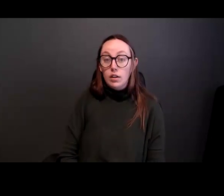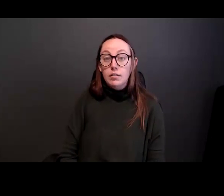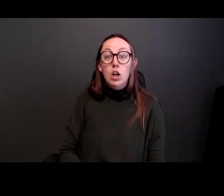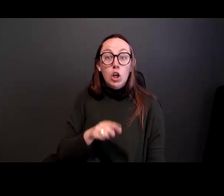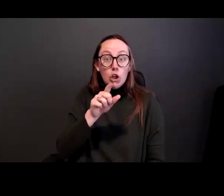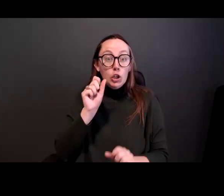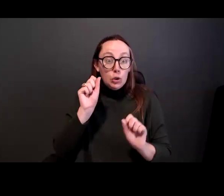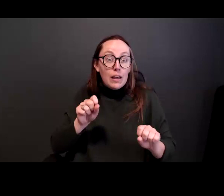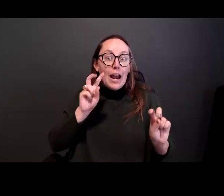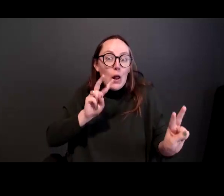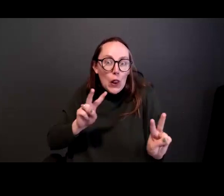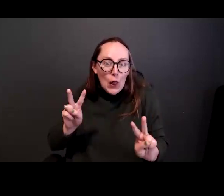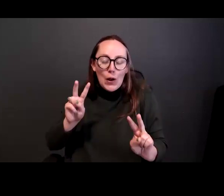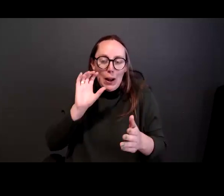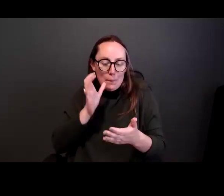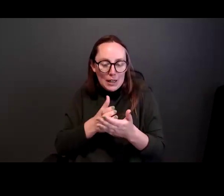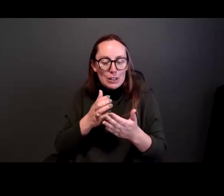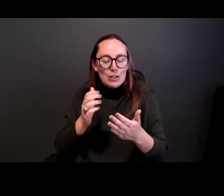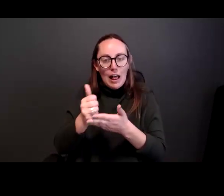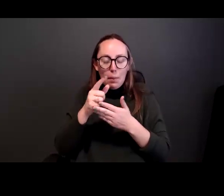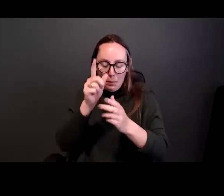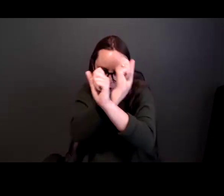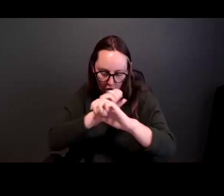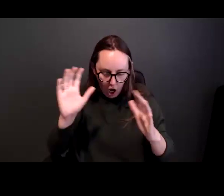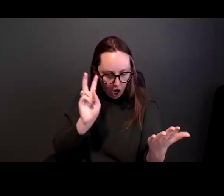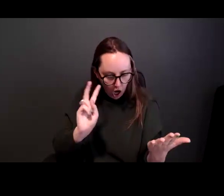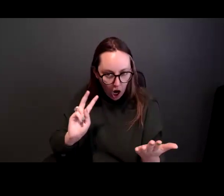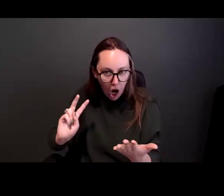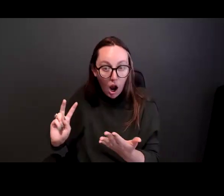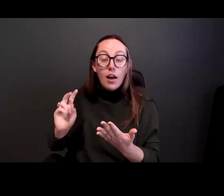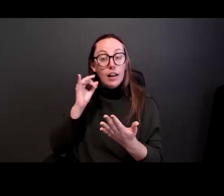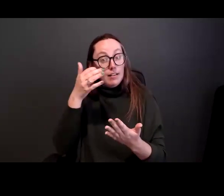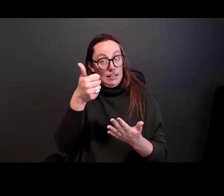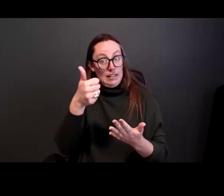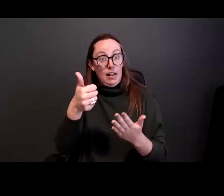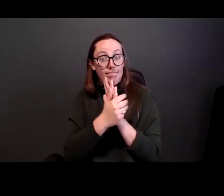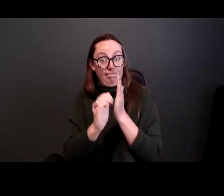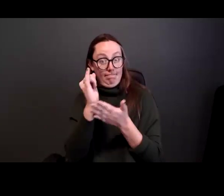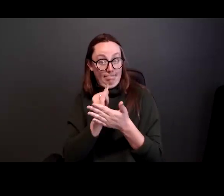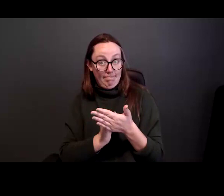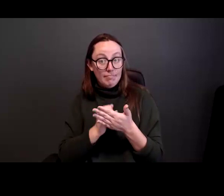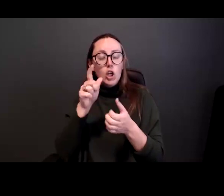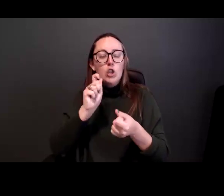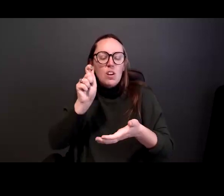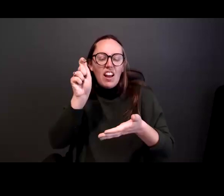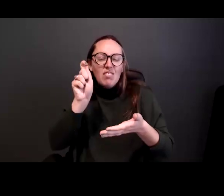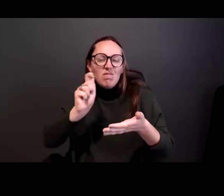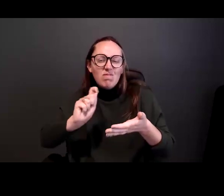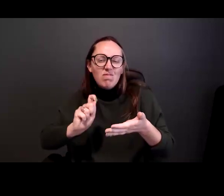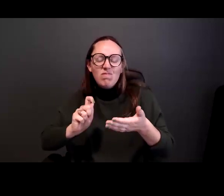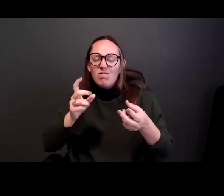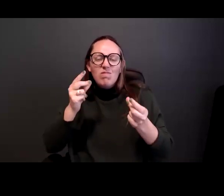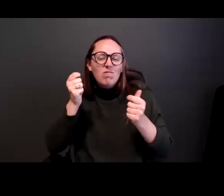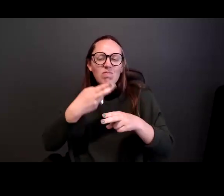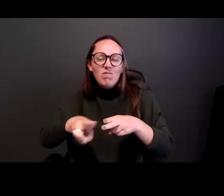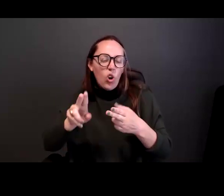sketch costumes and things like that, so that you're creating this portfolio for costume design. That's just one